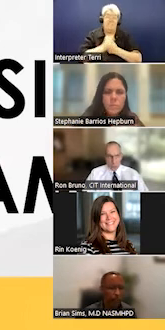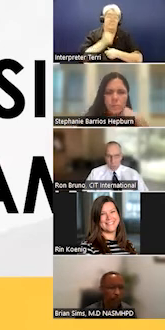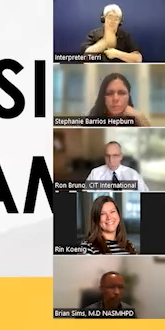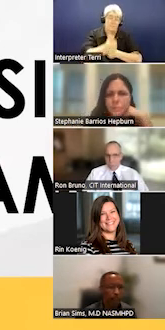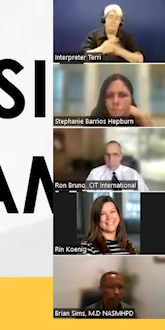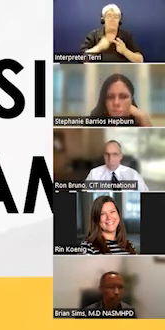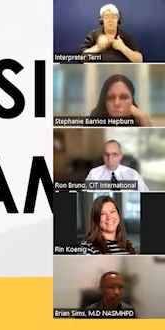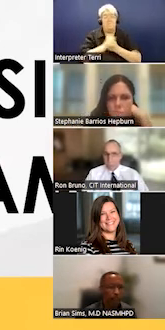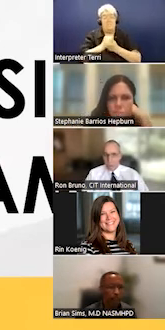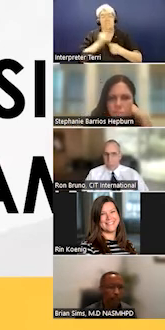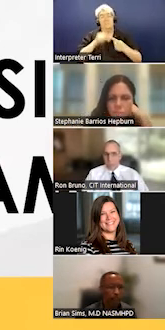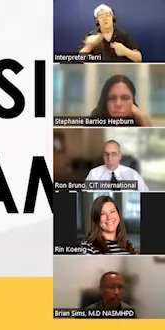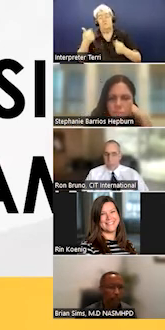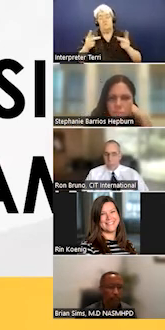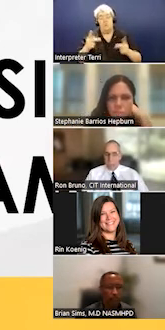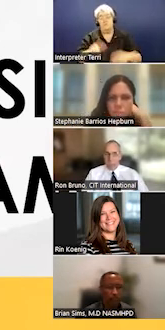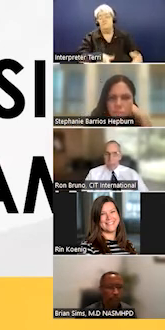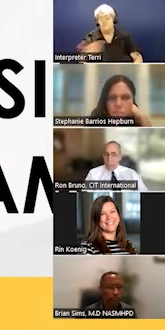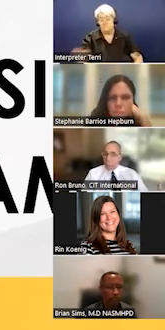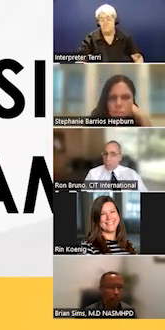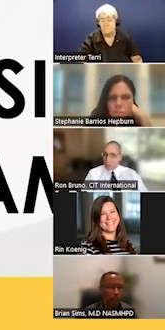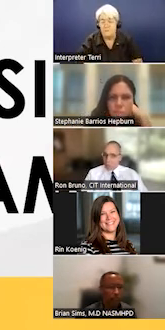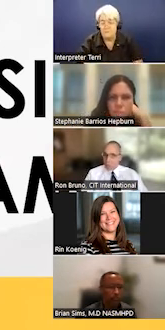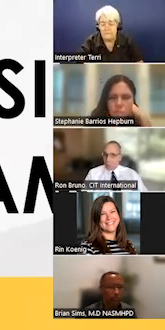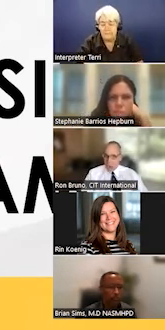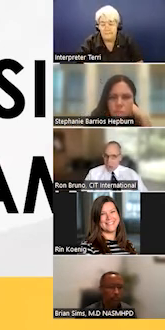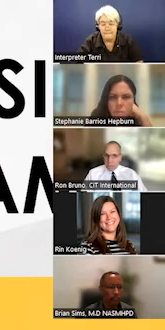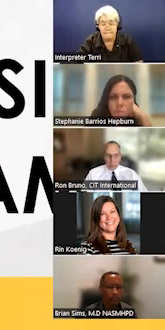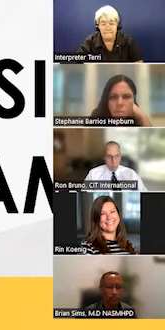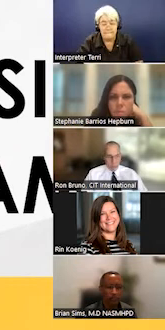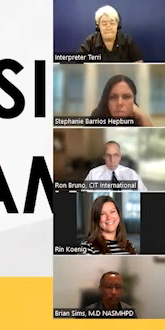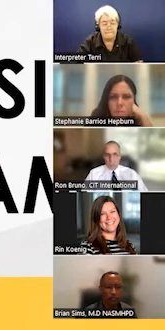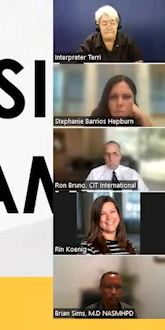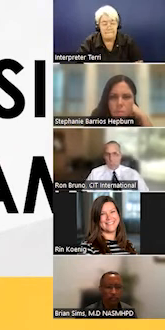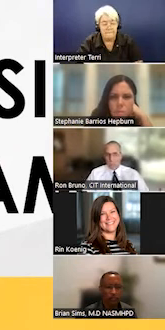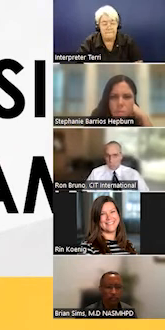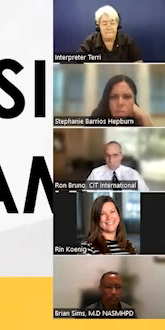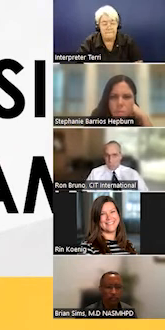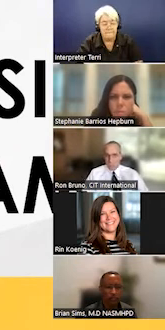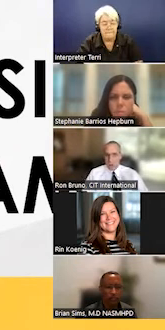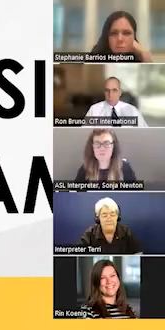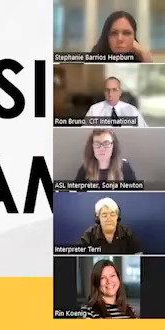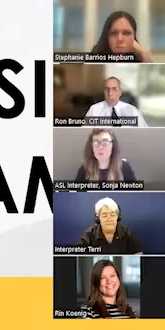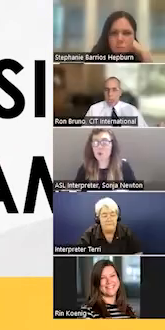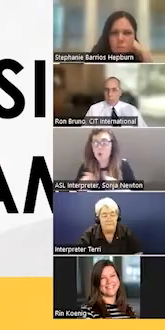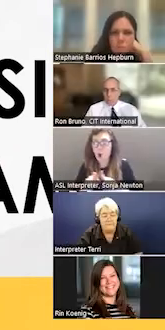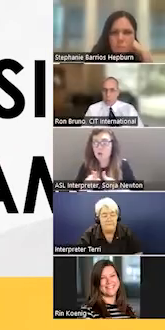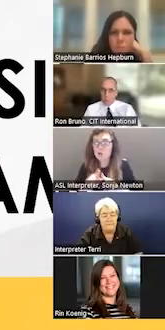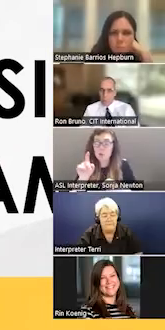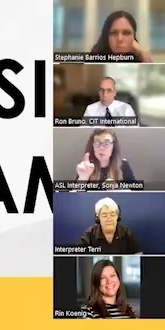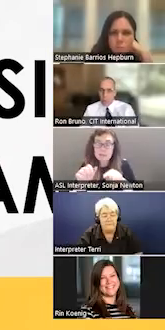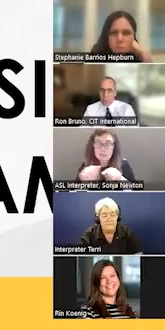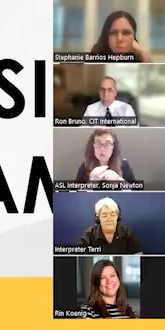substantial danger to themselves or others. And then we also need to train that law enforcement CIT officer how to work